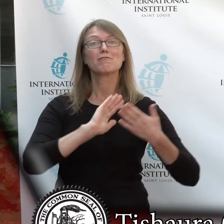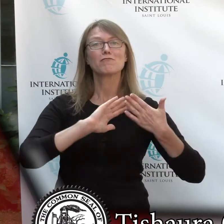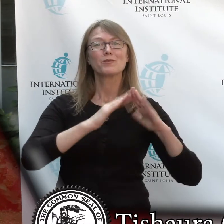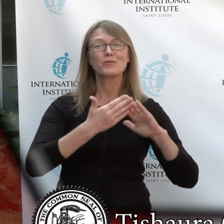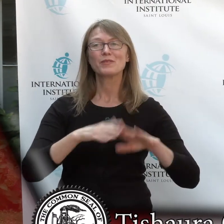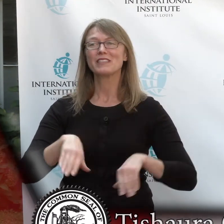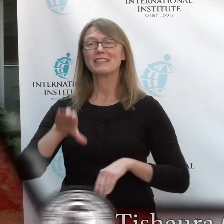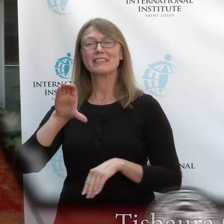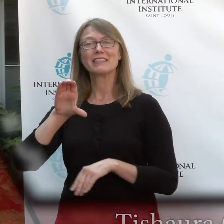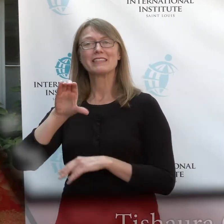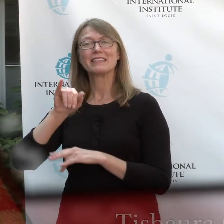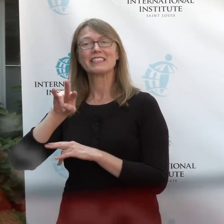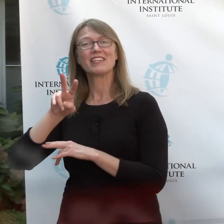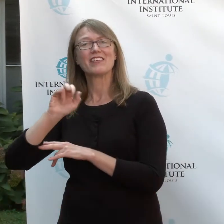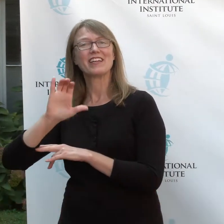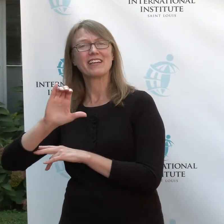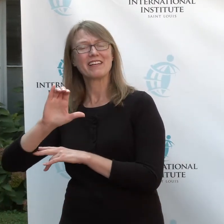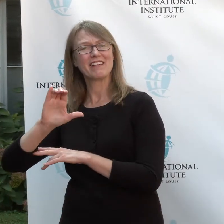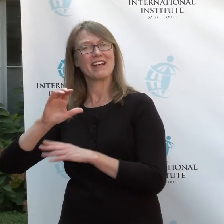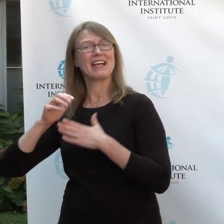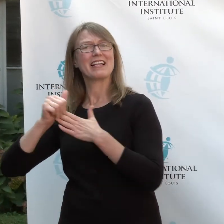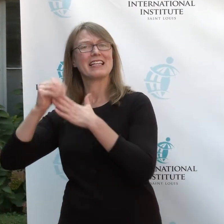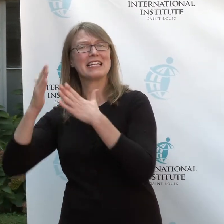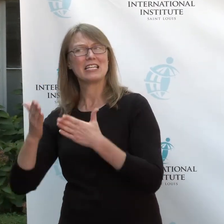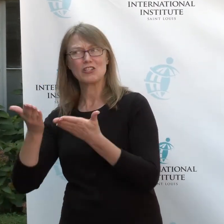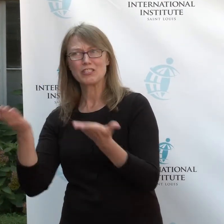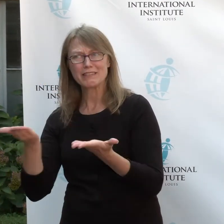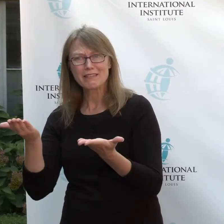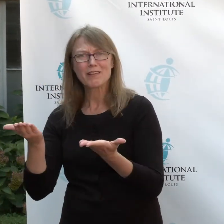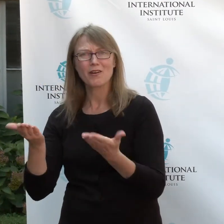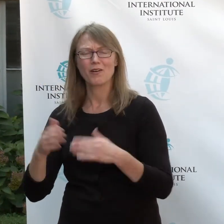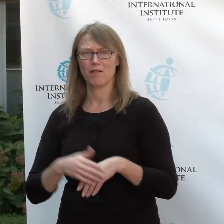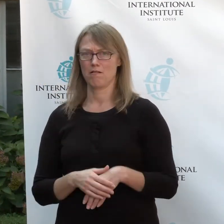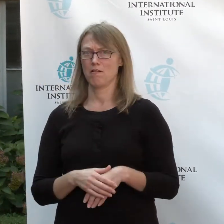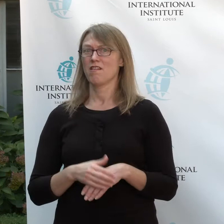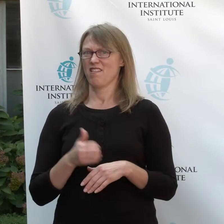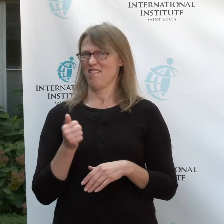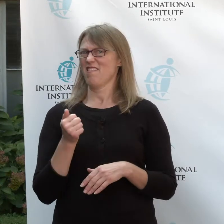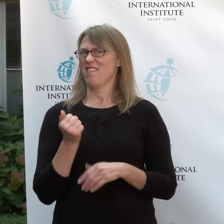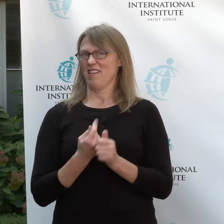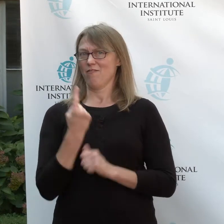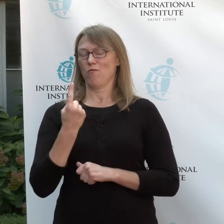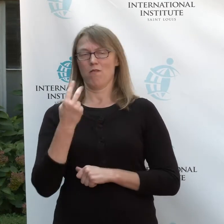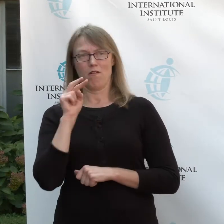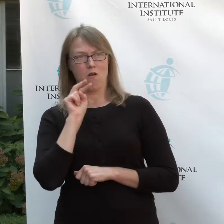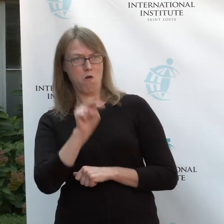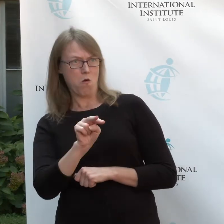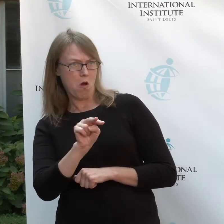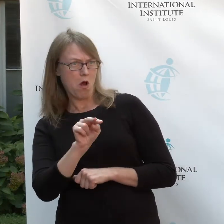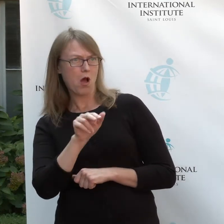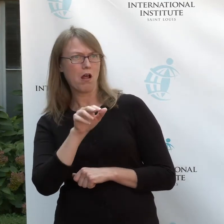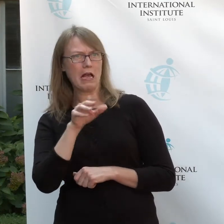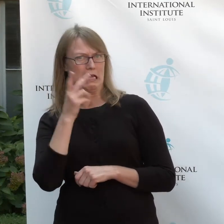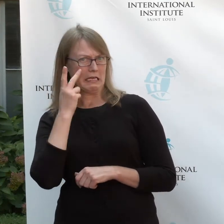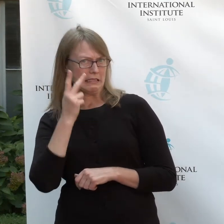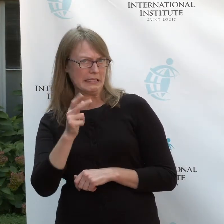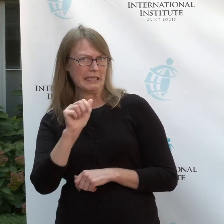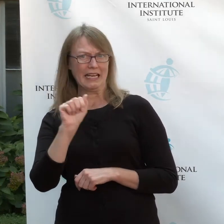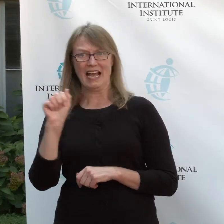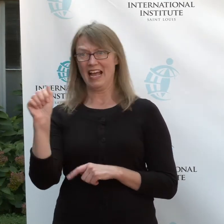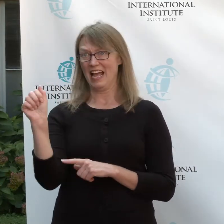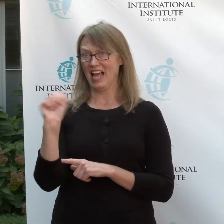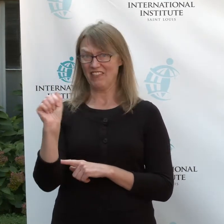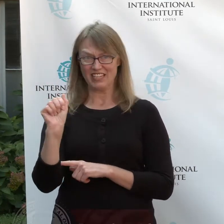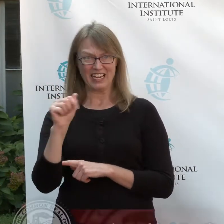civic leaders. Everyone has seen footage coming out of Afghanistan and has felt moved by the plight facing its